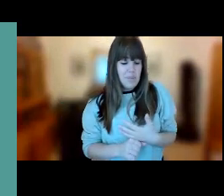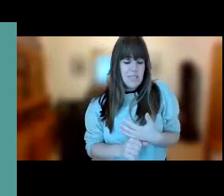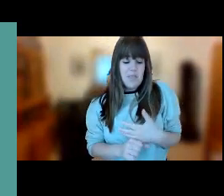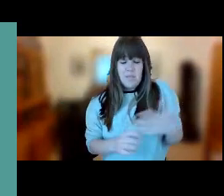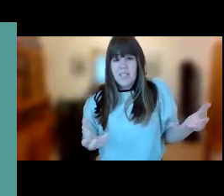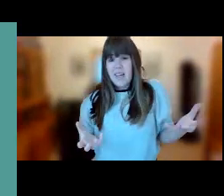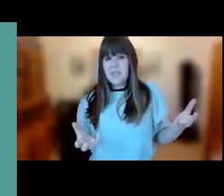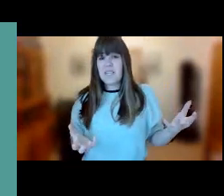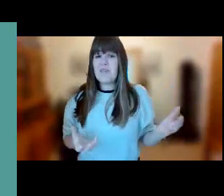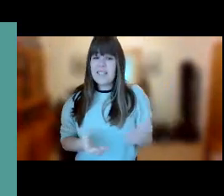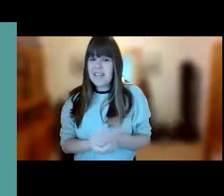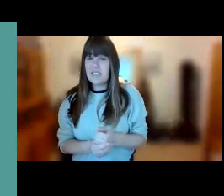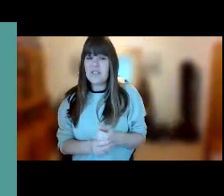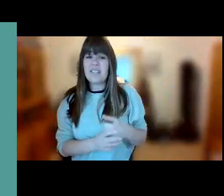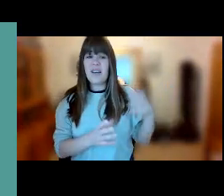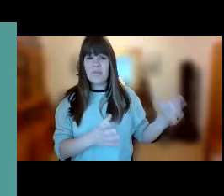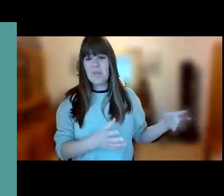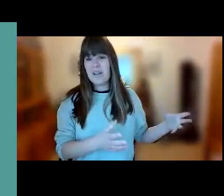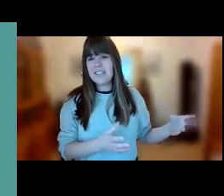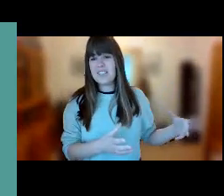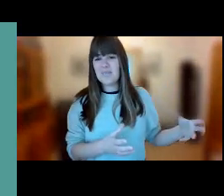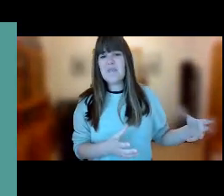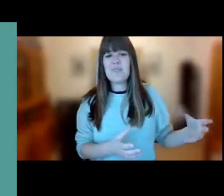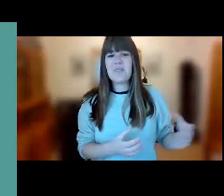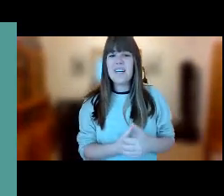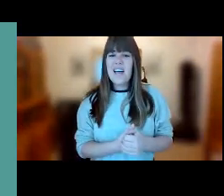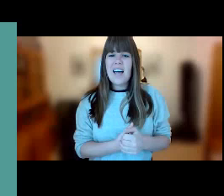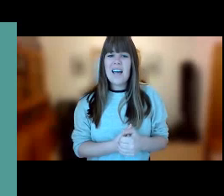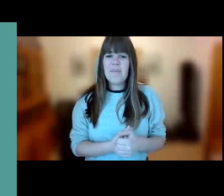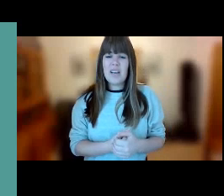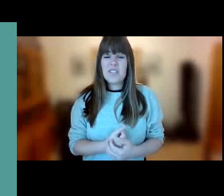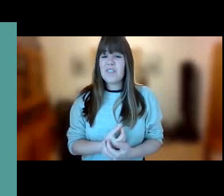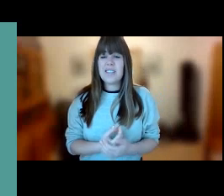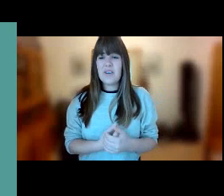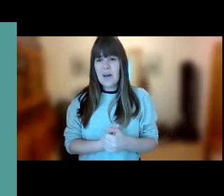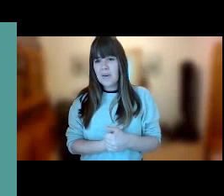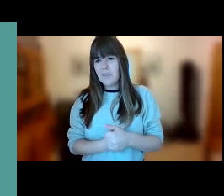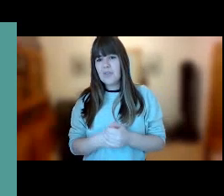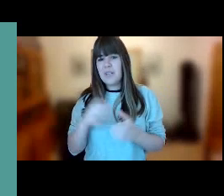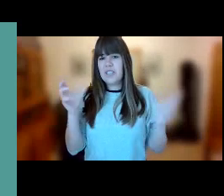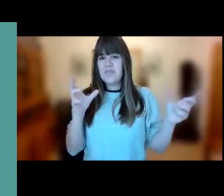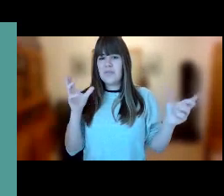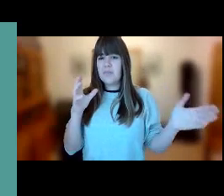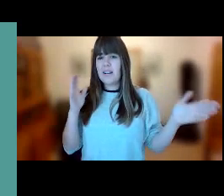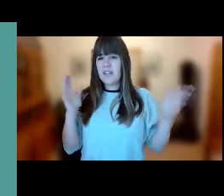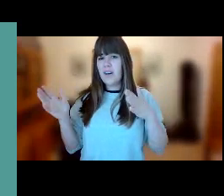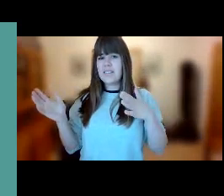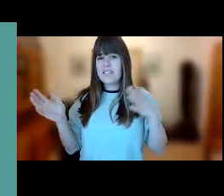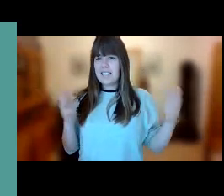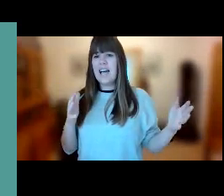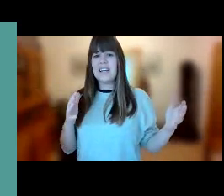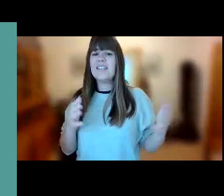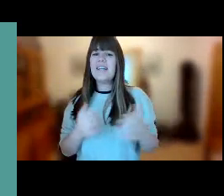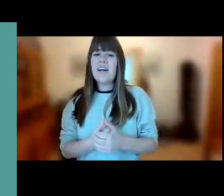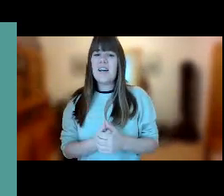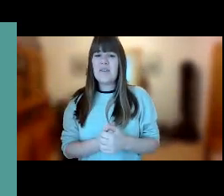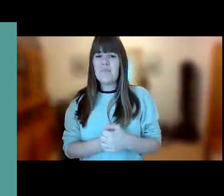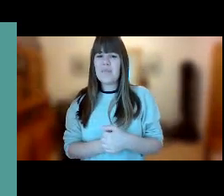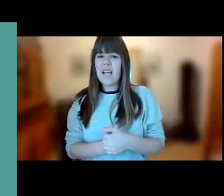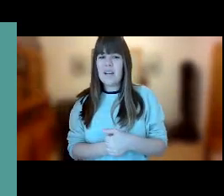and maybe sometimes societal's expectations on a certain population of people. I just think it's so powerful from that shifting from that can't to